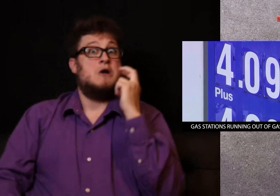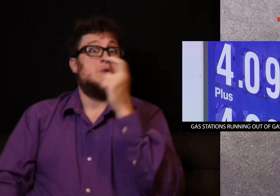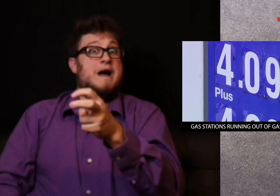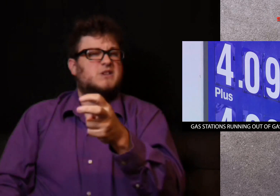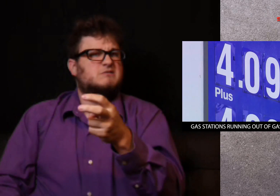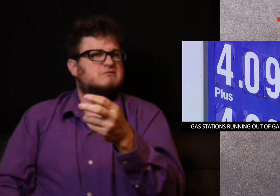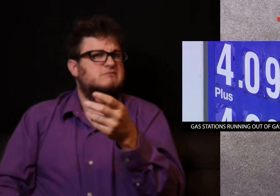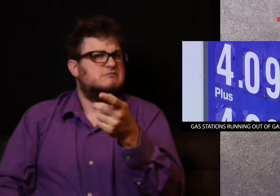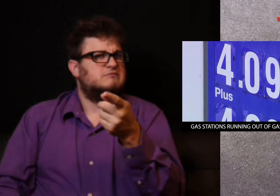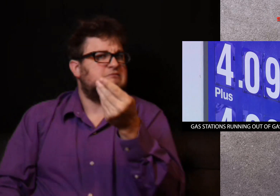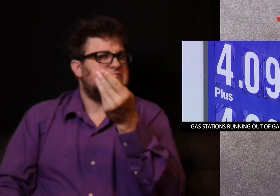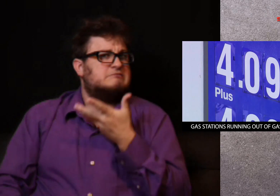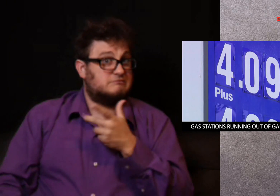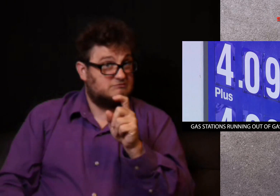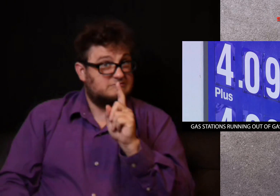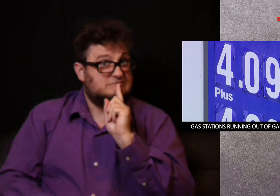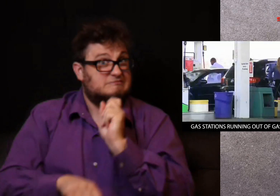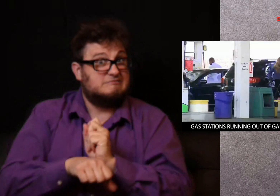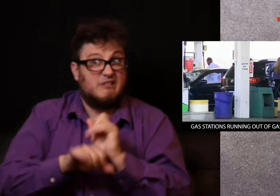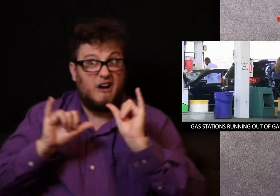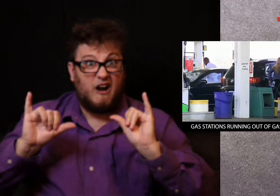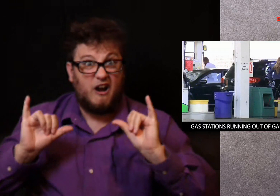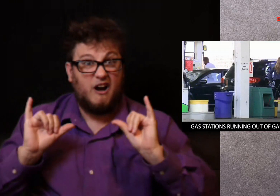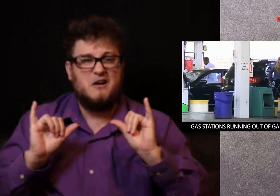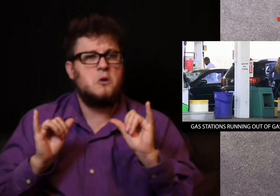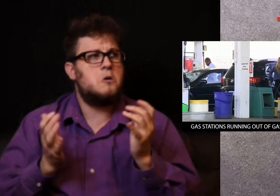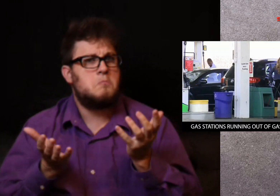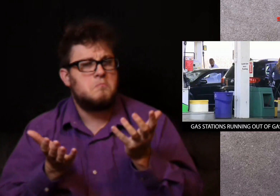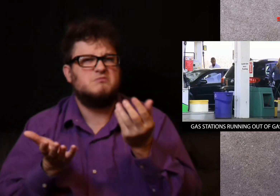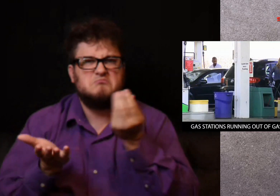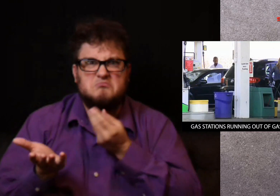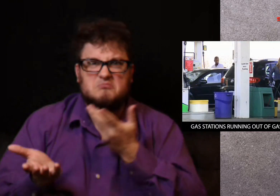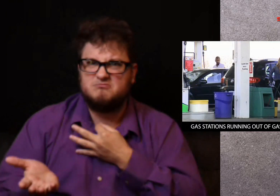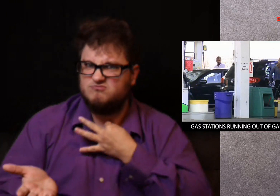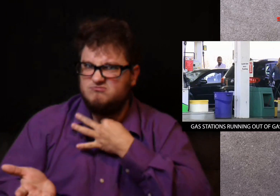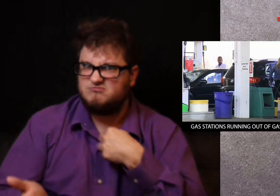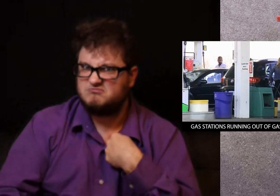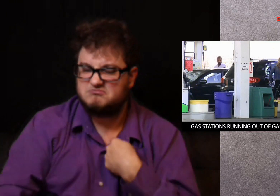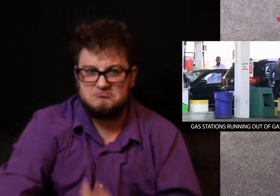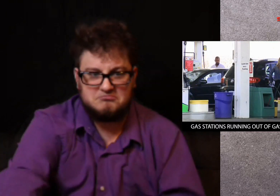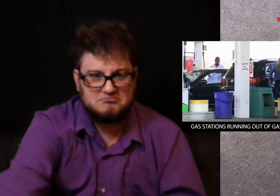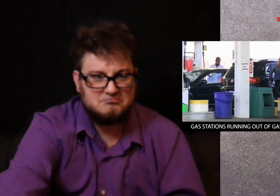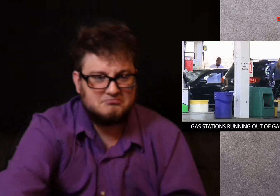Do you plan on traveling this 4th of July? Let me know, curious.